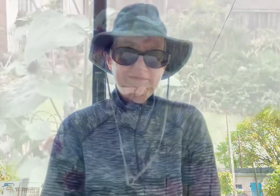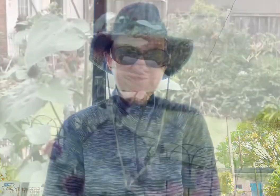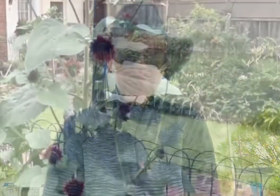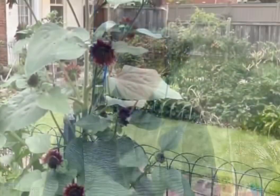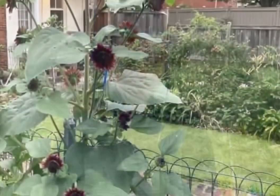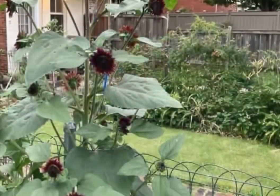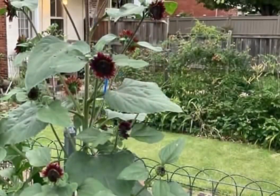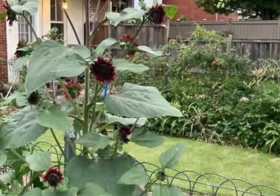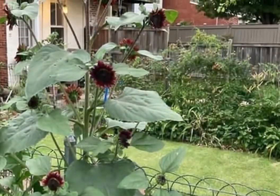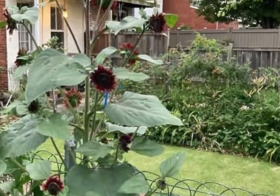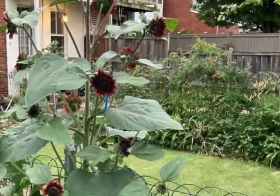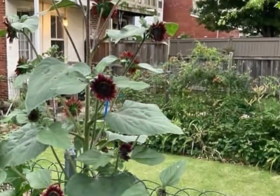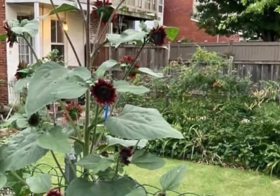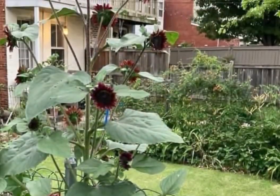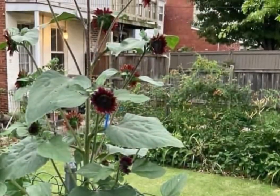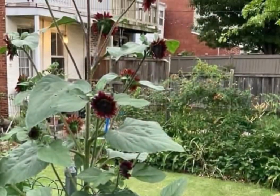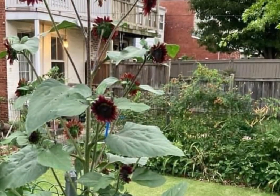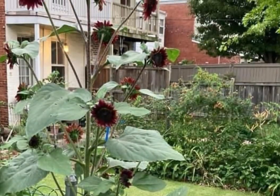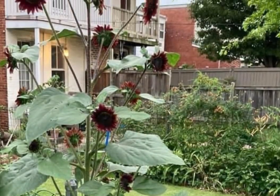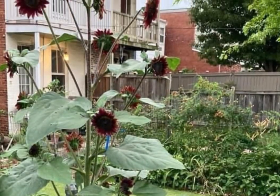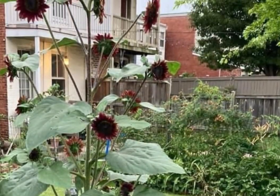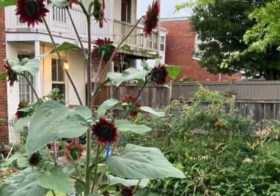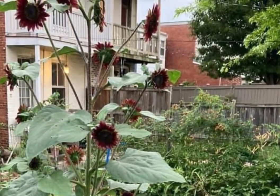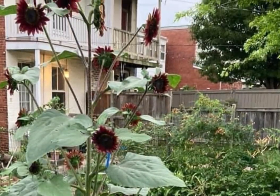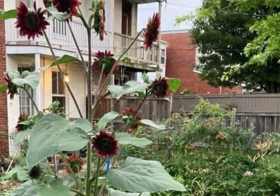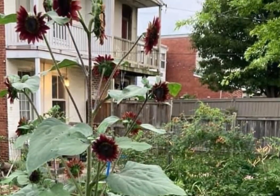beautiful. My favorite.